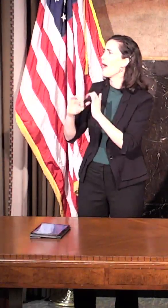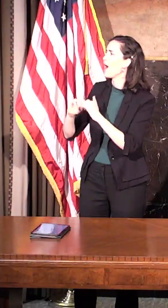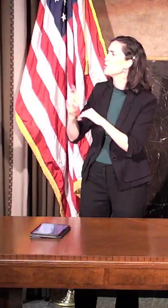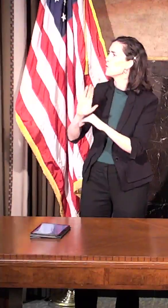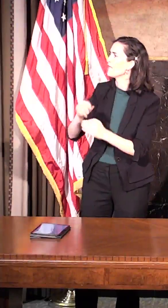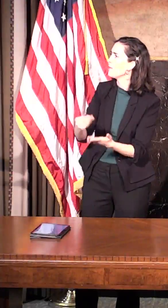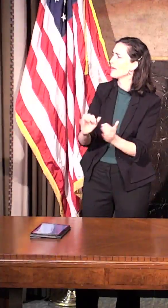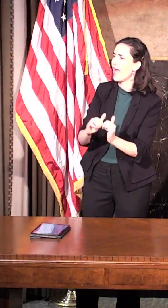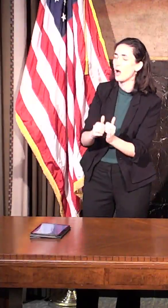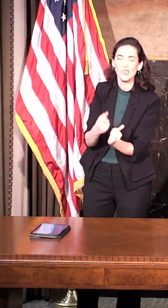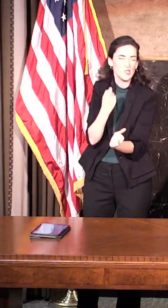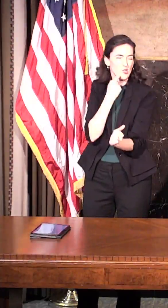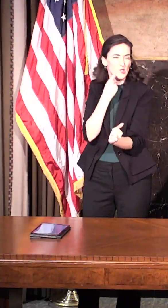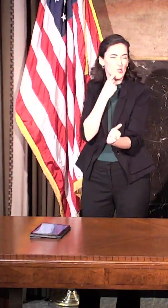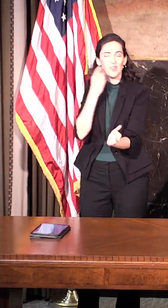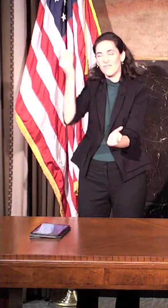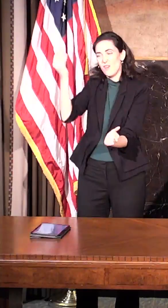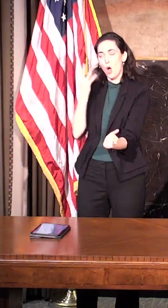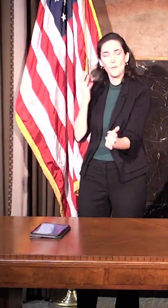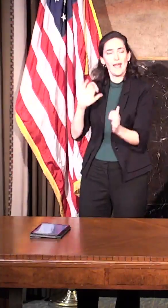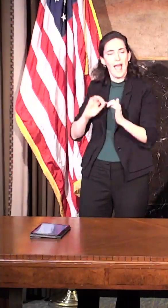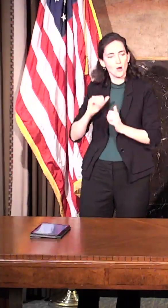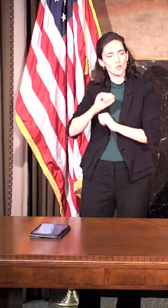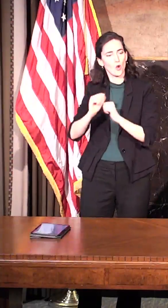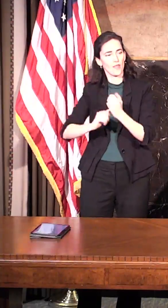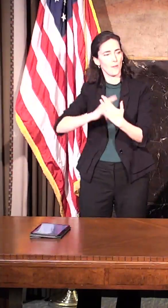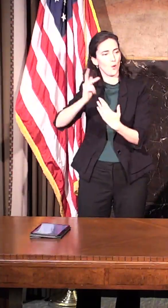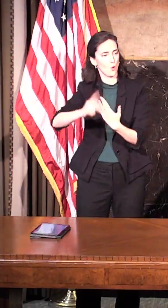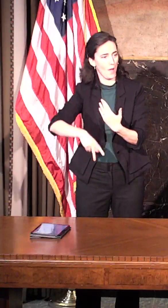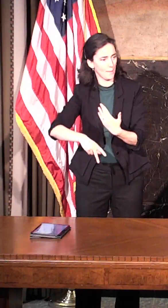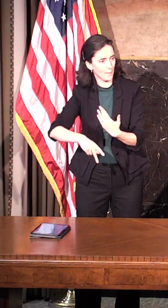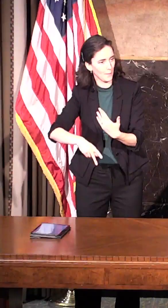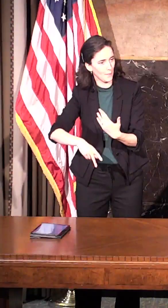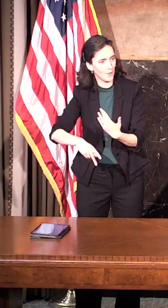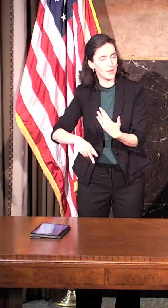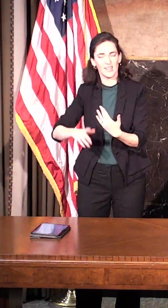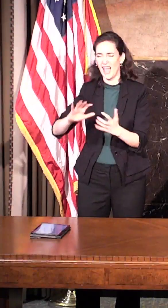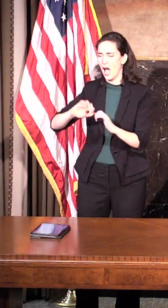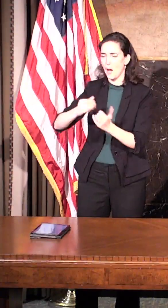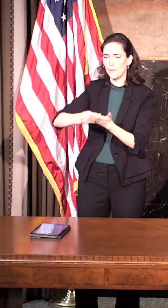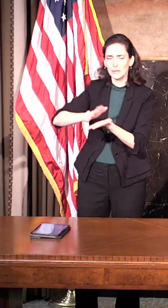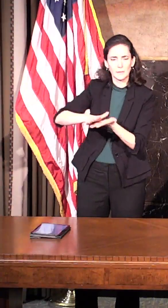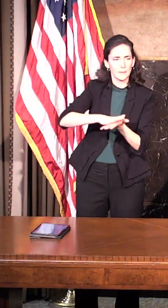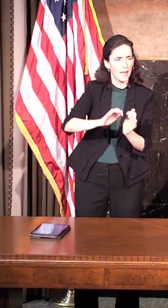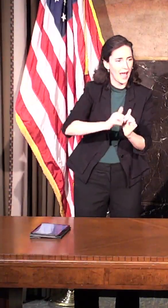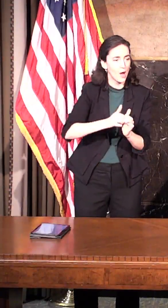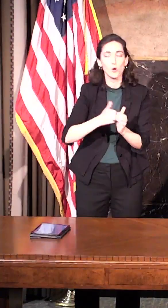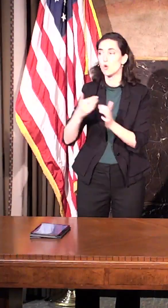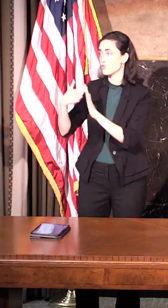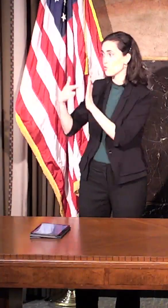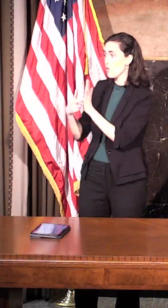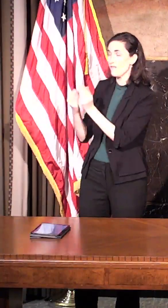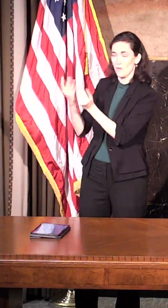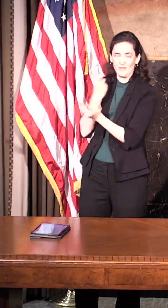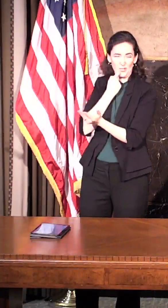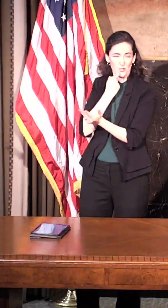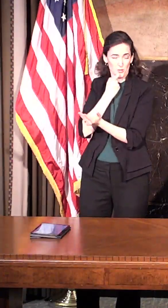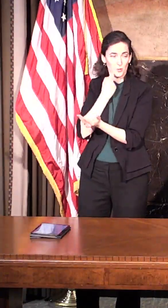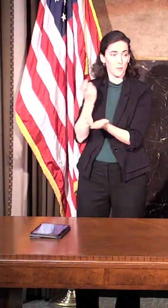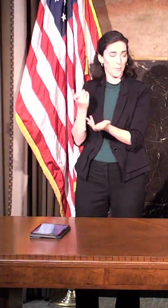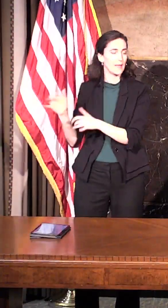other day about how the program has to be structured with those dollars. And that's continuing to happen